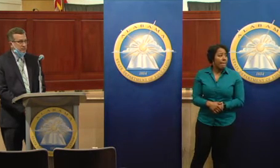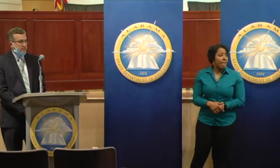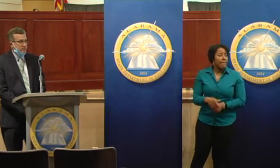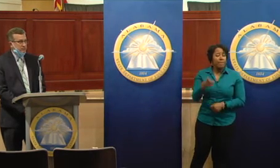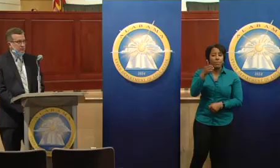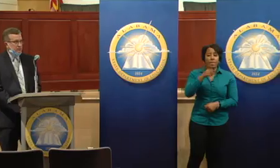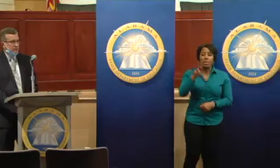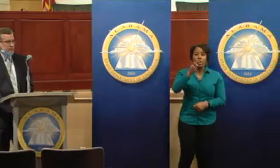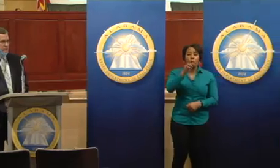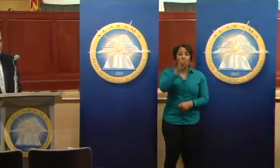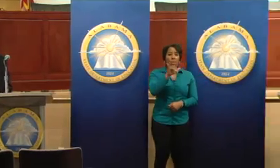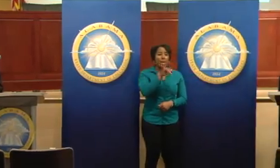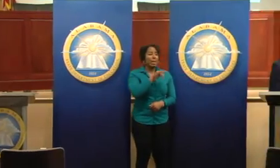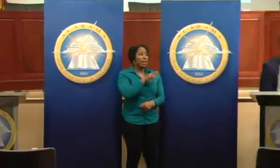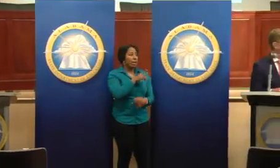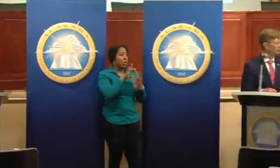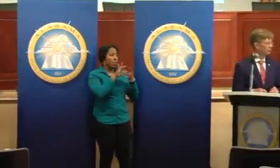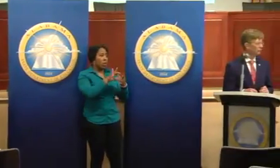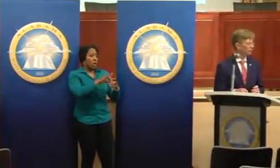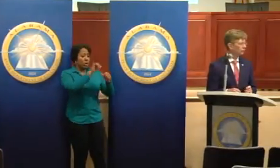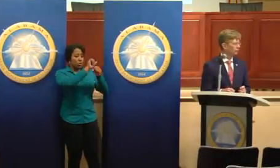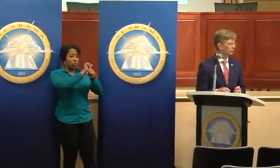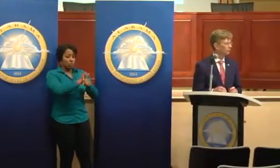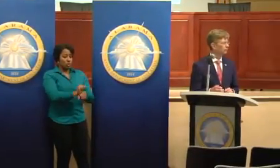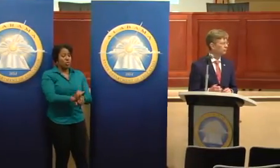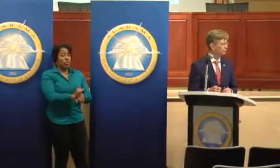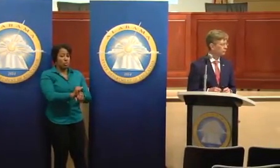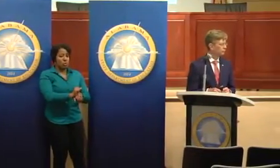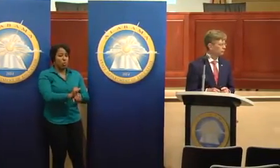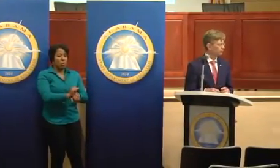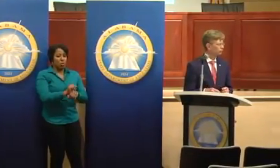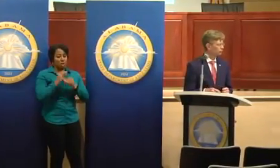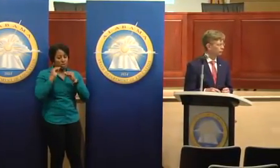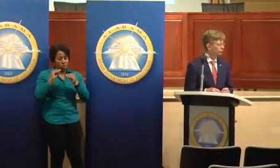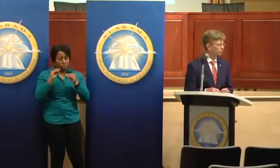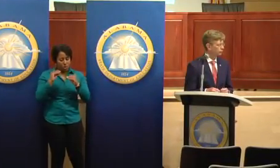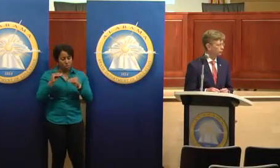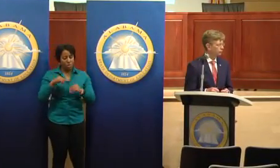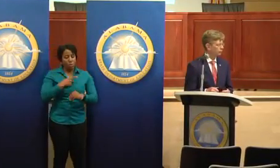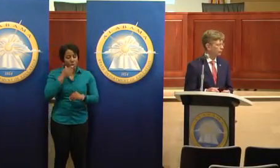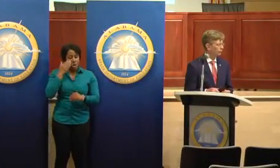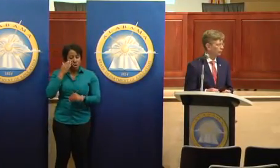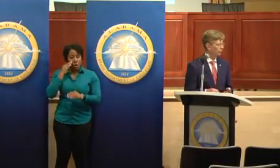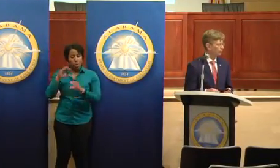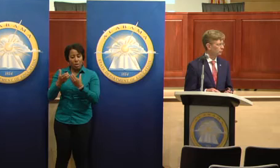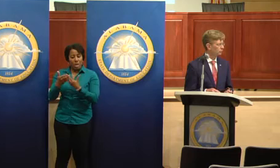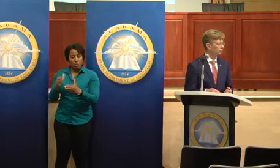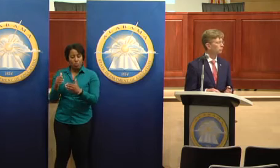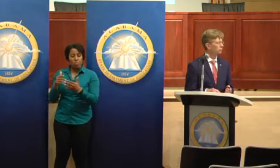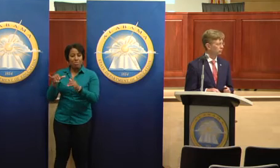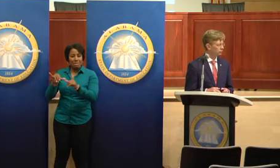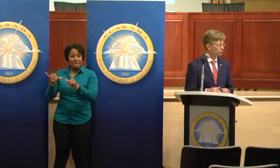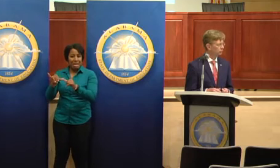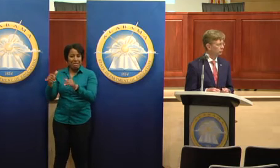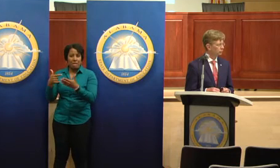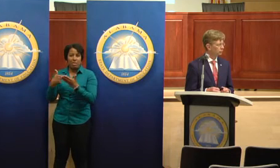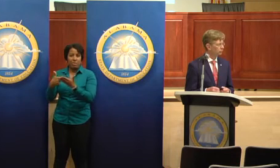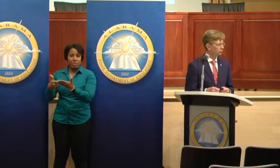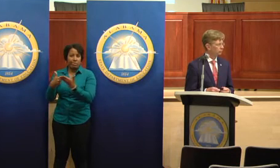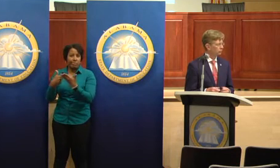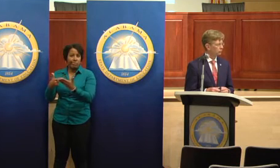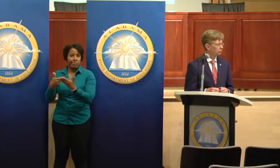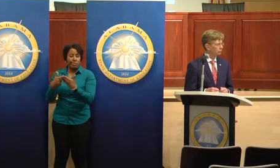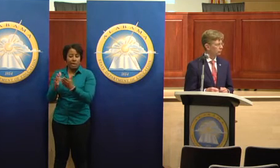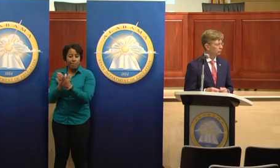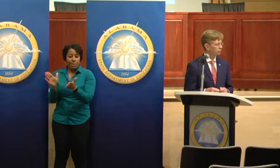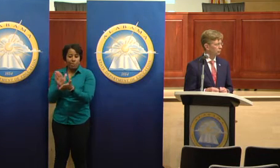Dr. Mackey, regarding traditional instruction, we know that classroom size has been a discussion in public schools for some